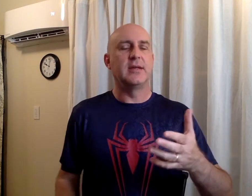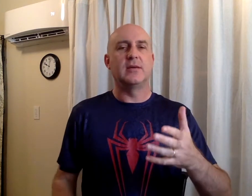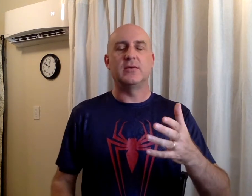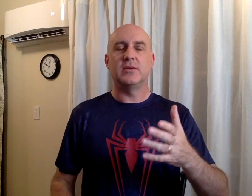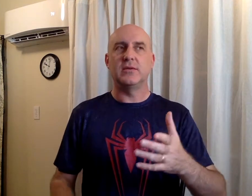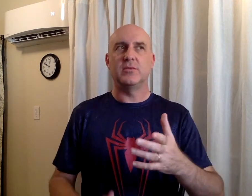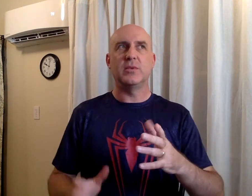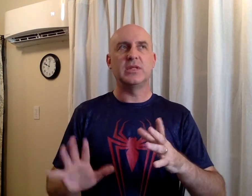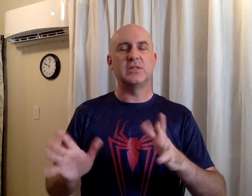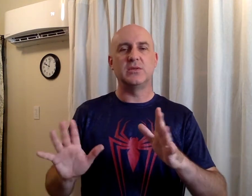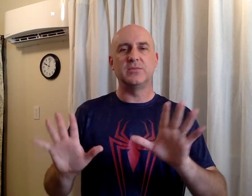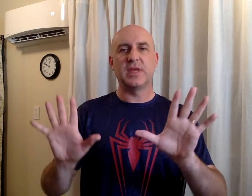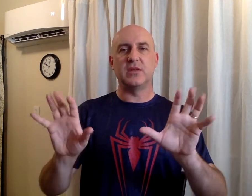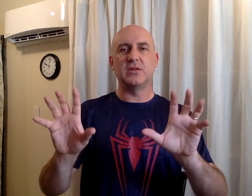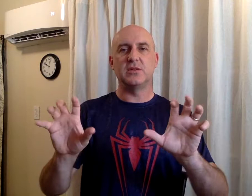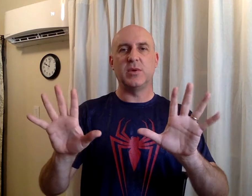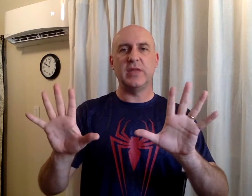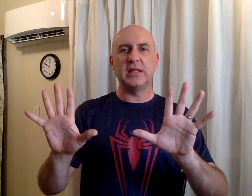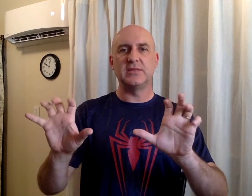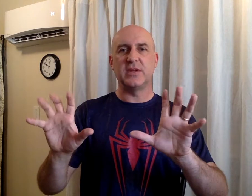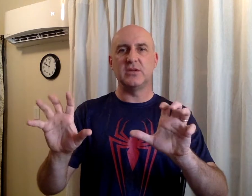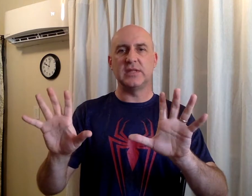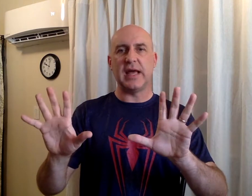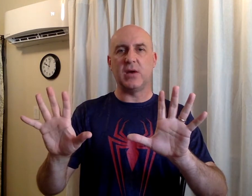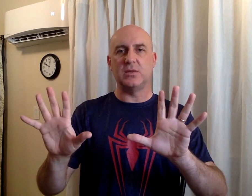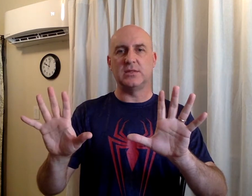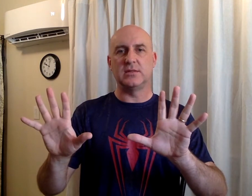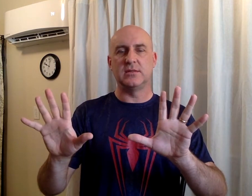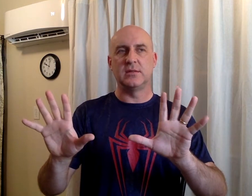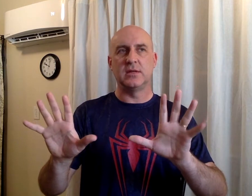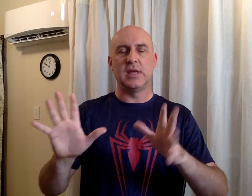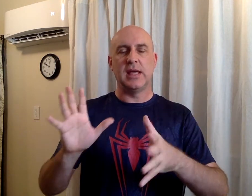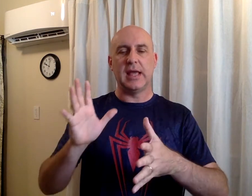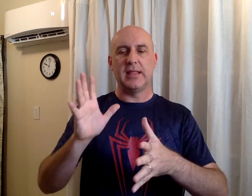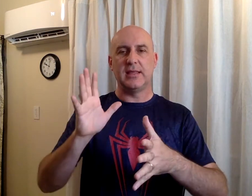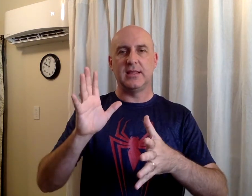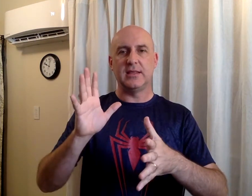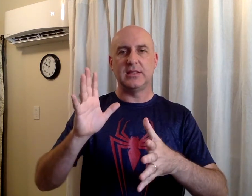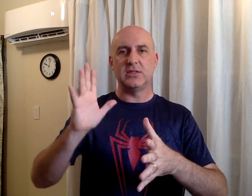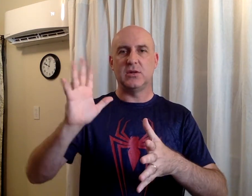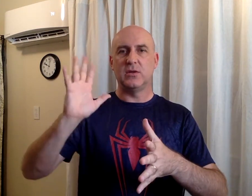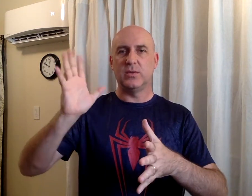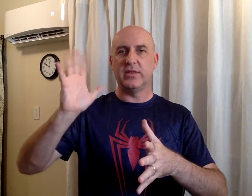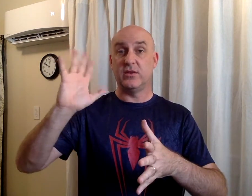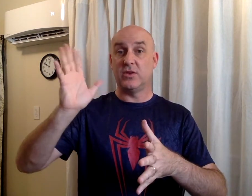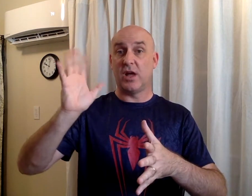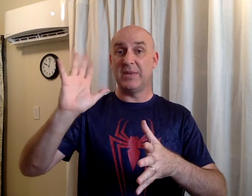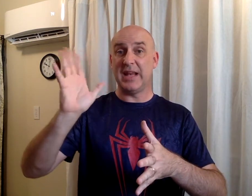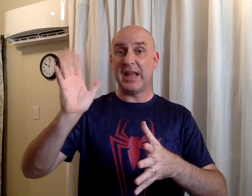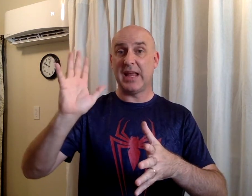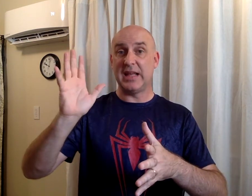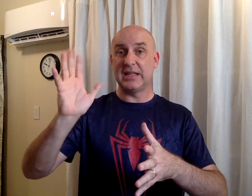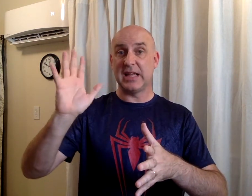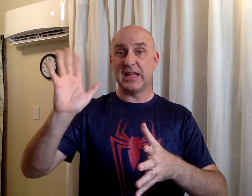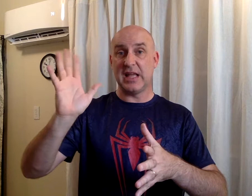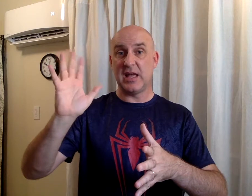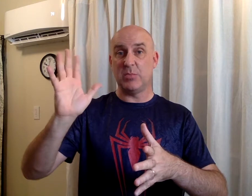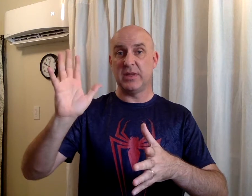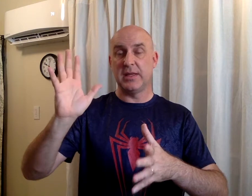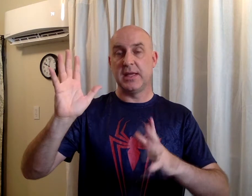What we're going to do, okay, you're going to use both hands, fingers out, and then they start with your dominant hand kind of up and